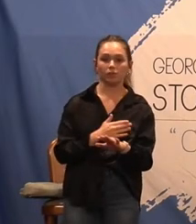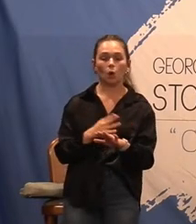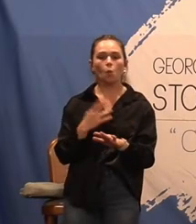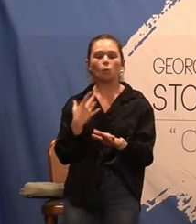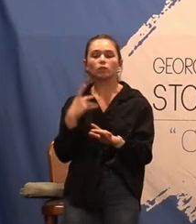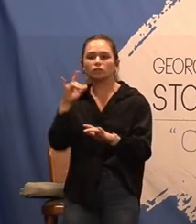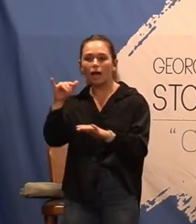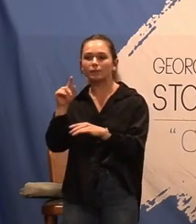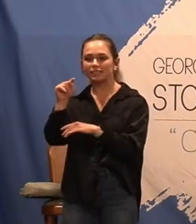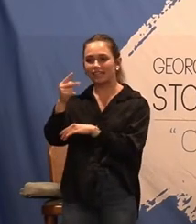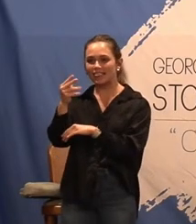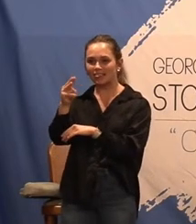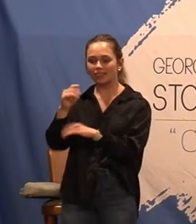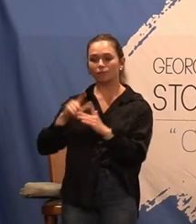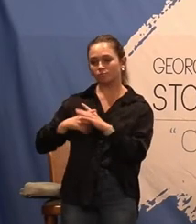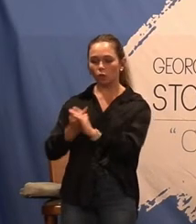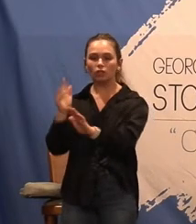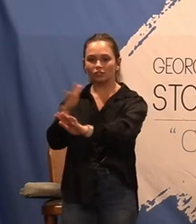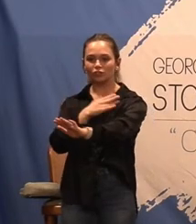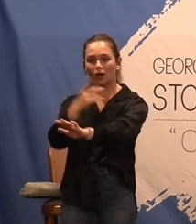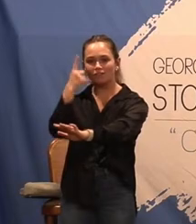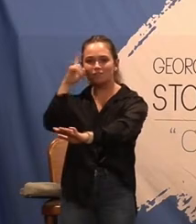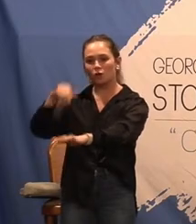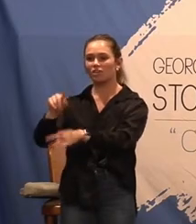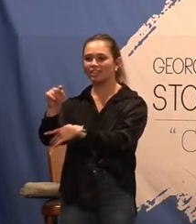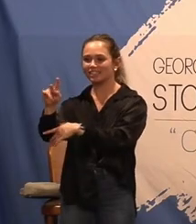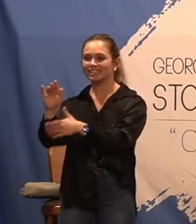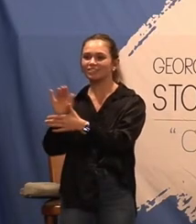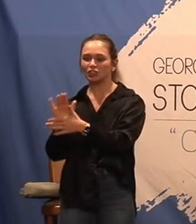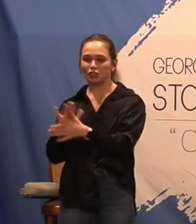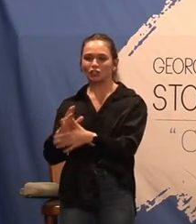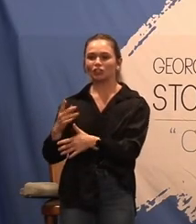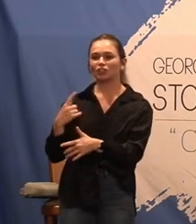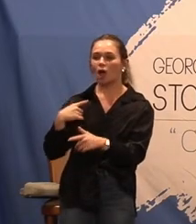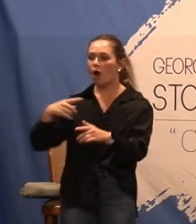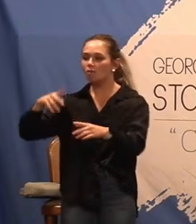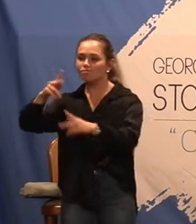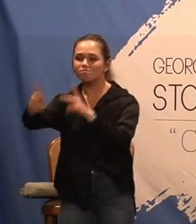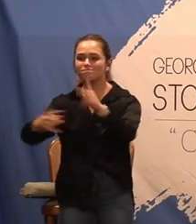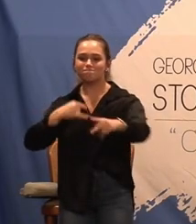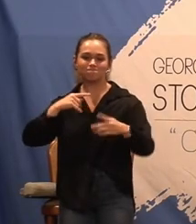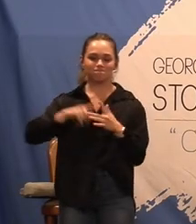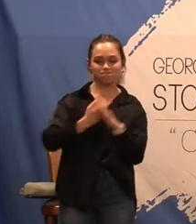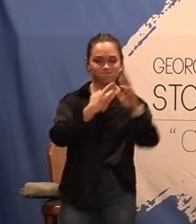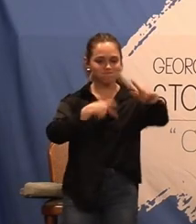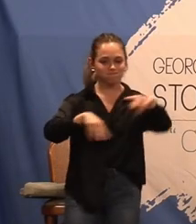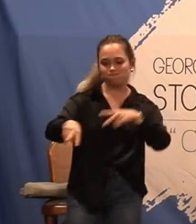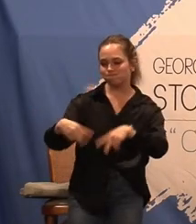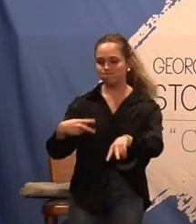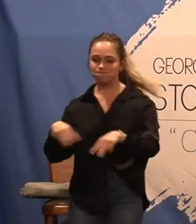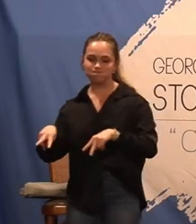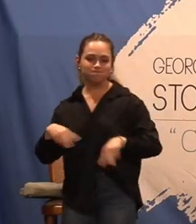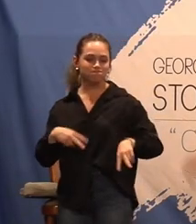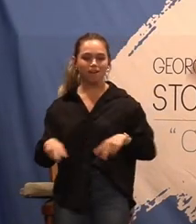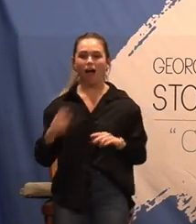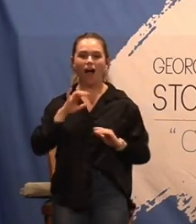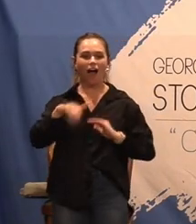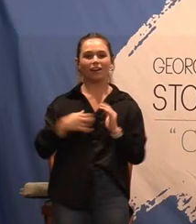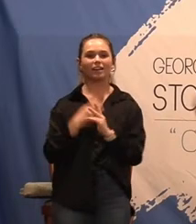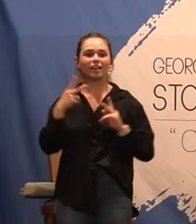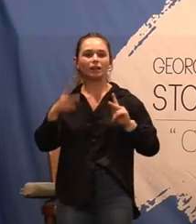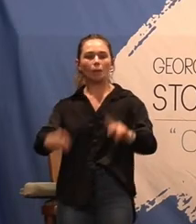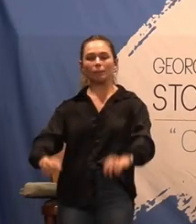Which was the theme song of that TV show. And the crowd starts dancing to that theme. And everybody's